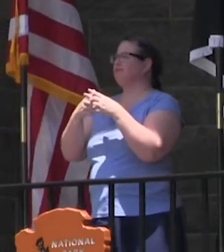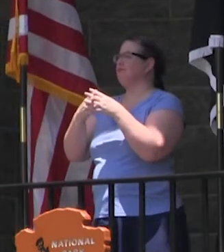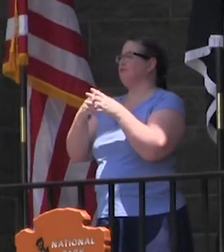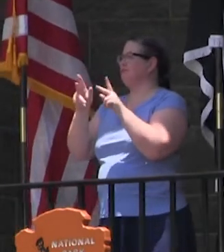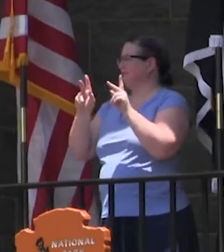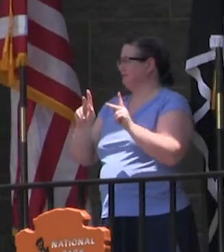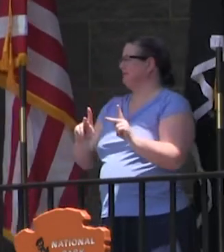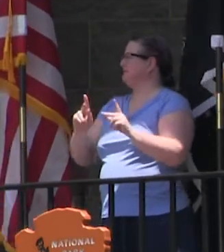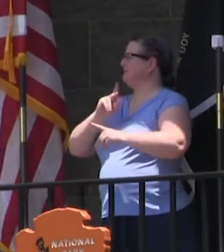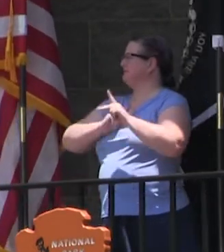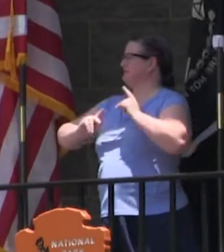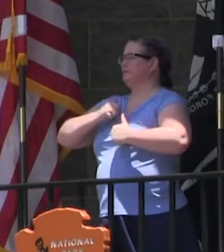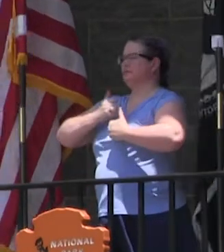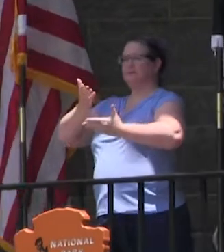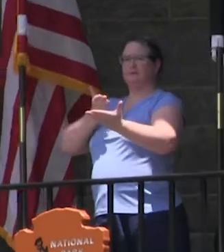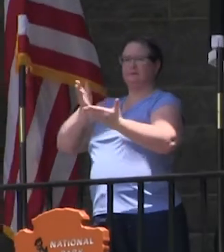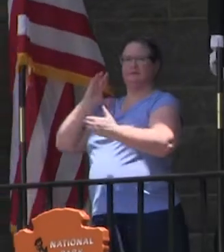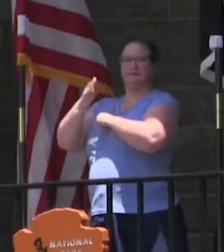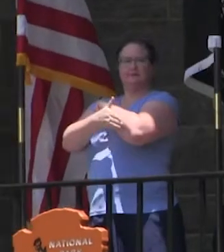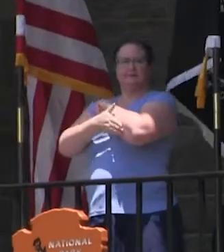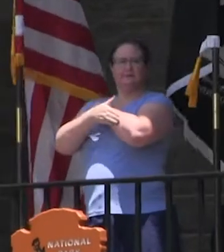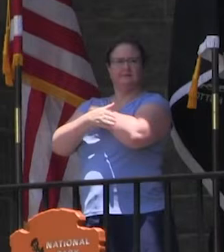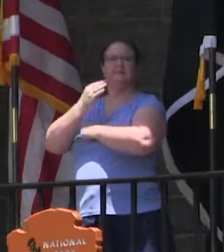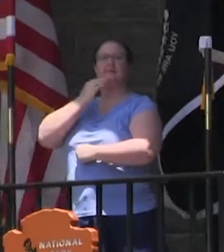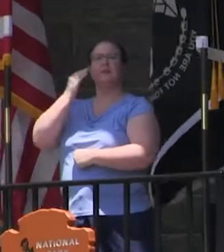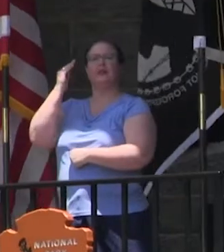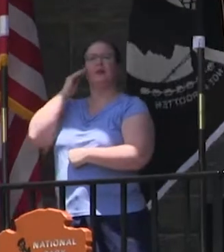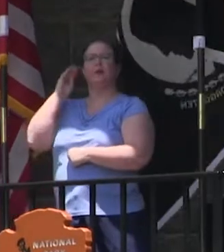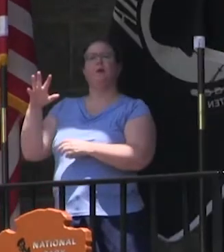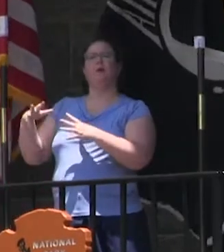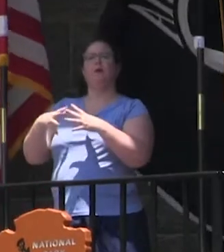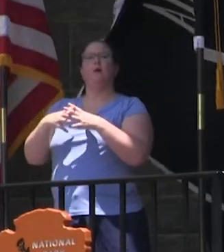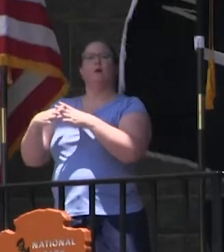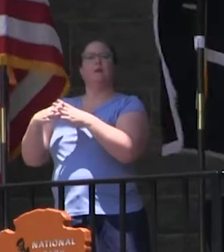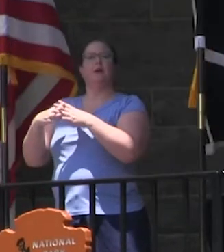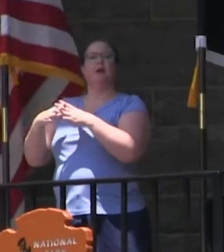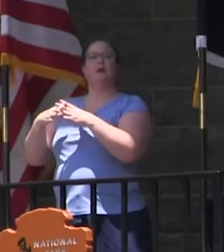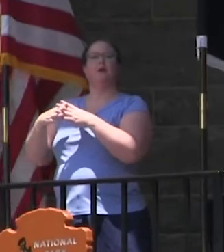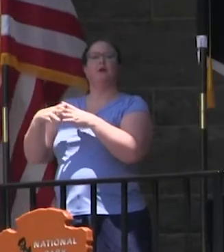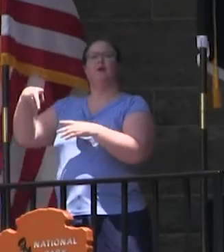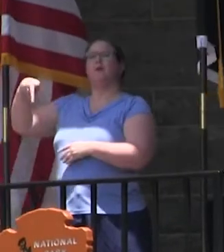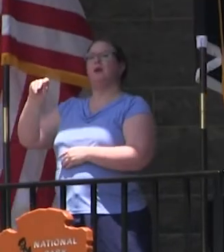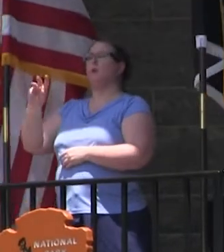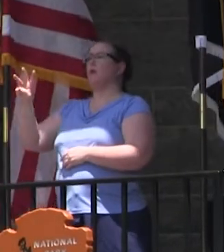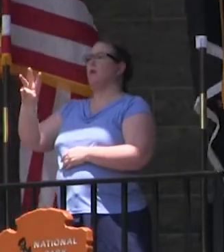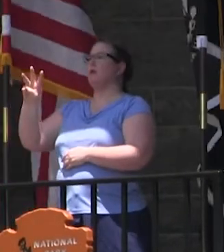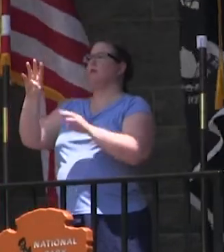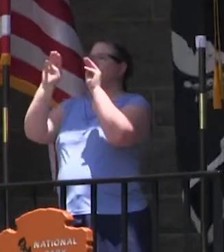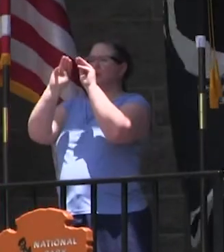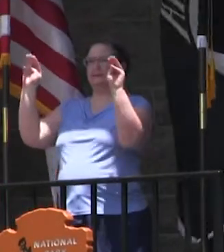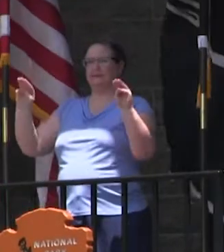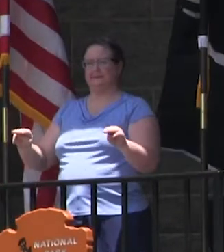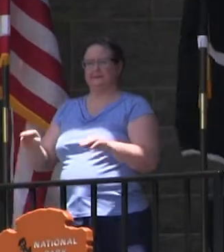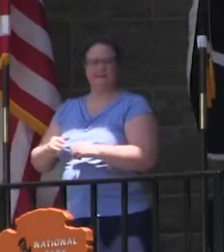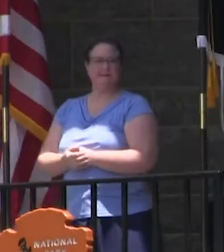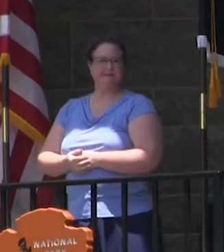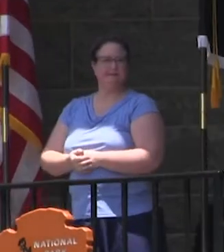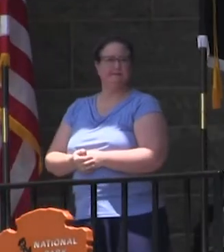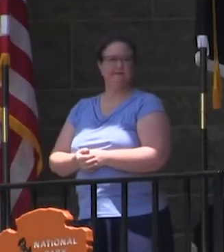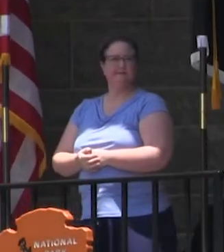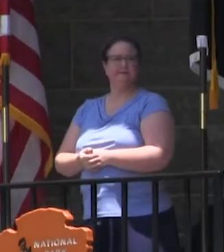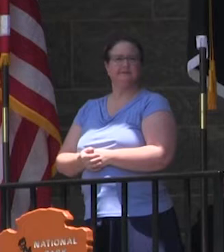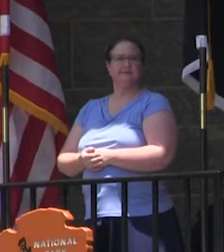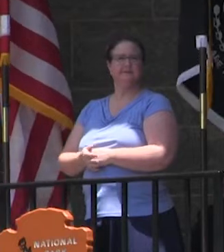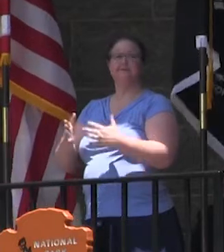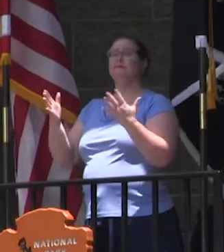served our country, and is home to the American Prisoner of War Museum. What